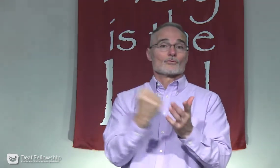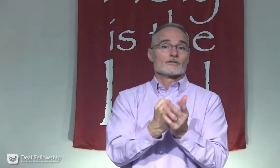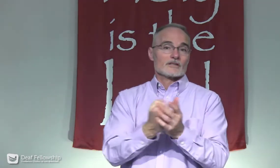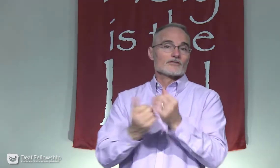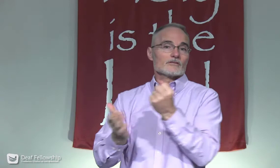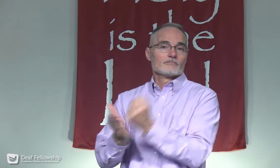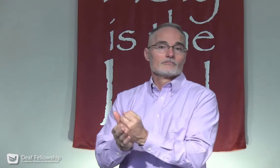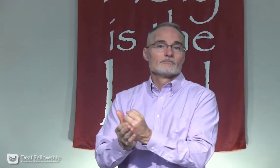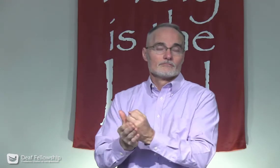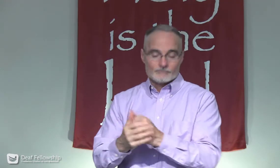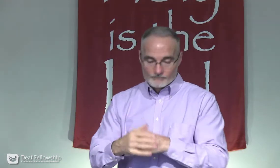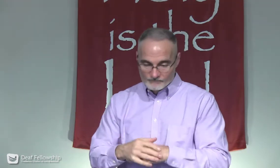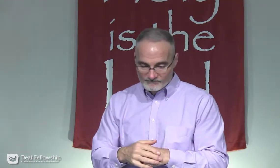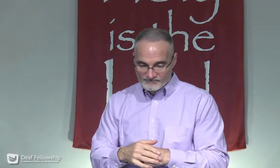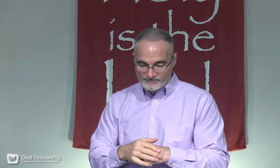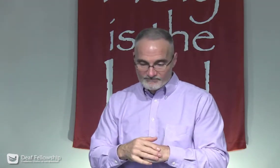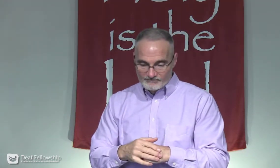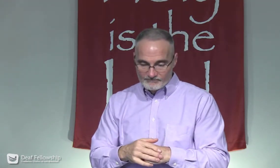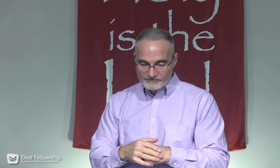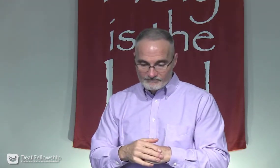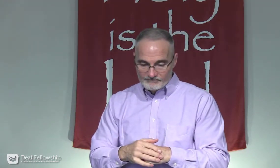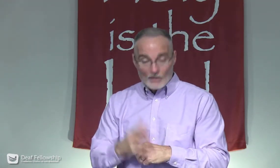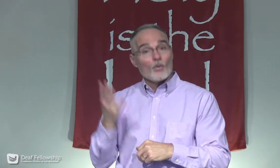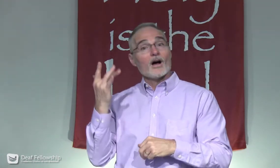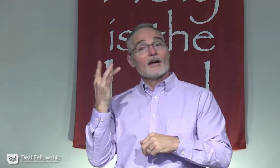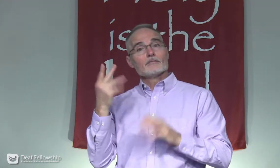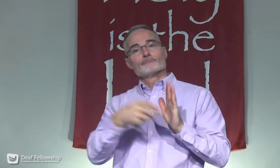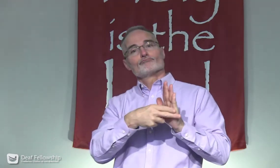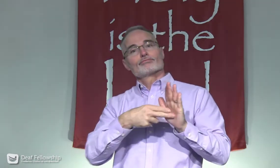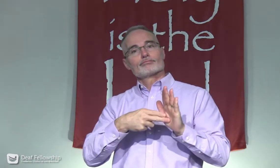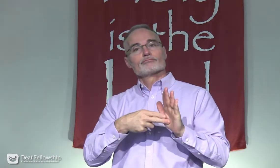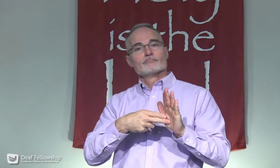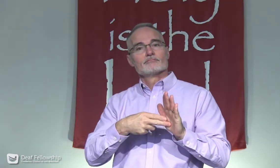use the lethal injection, but back then the death penalty was by crucifixion.